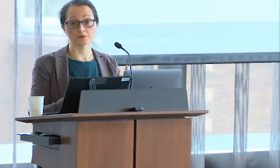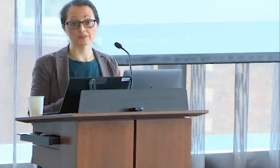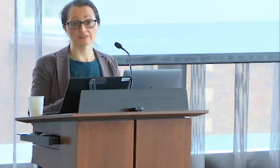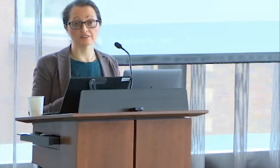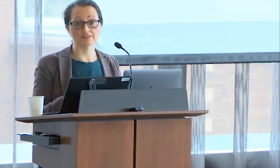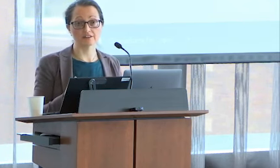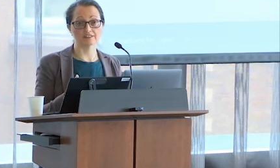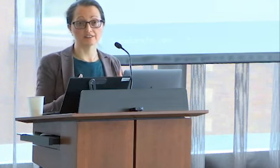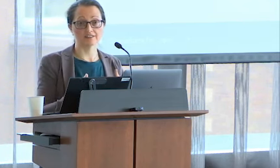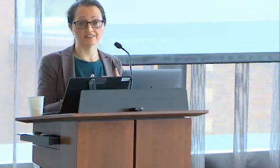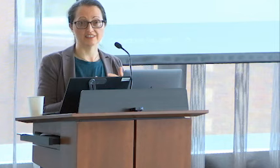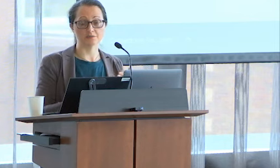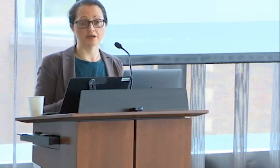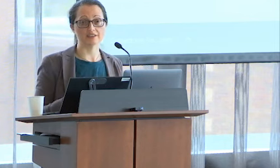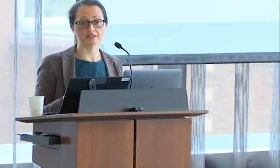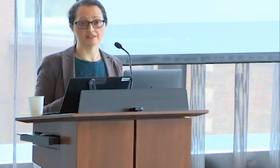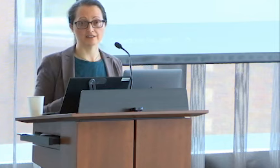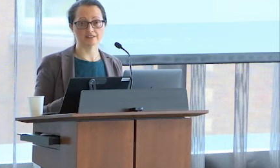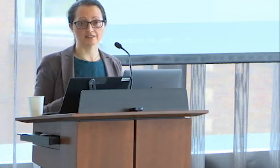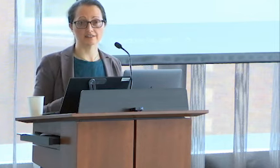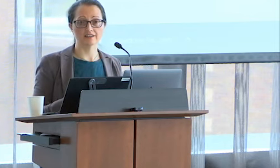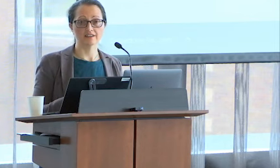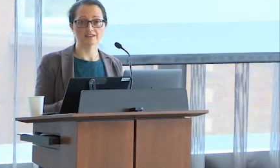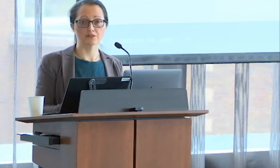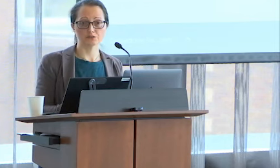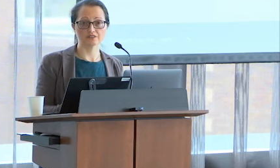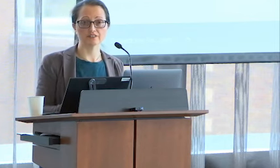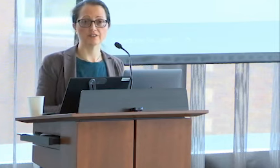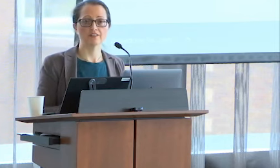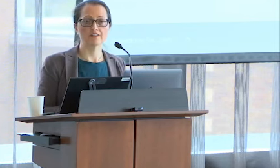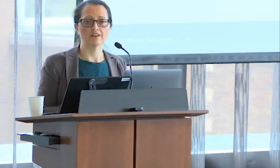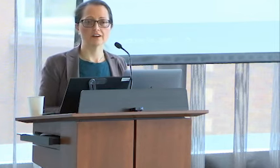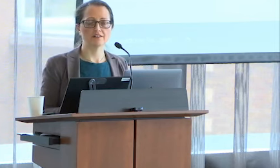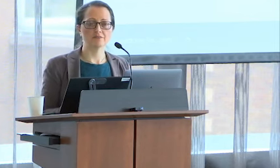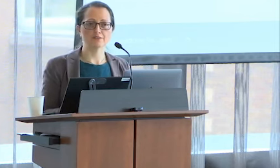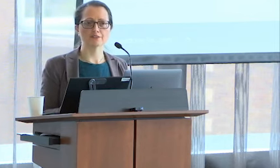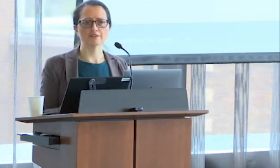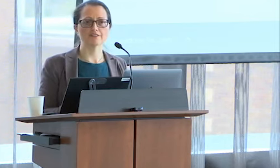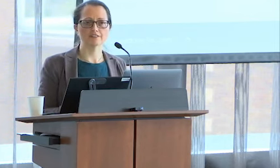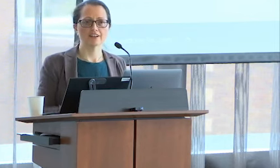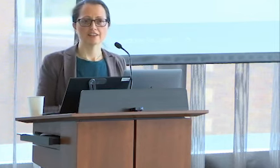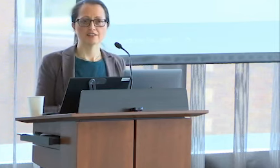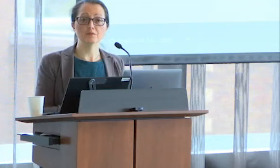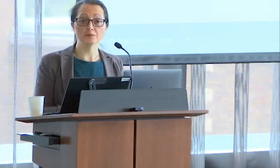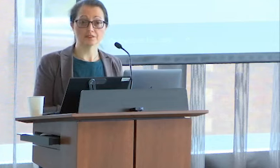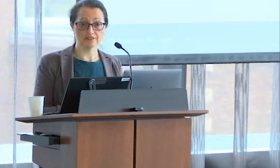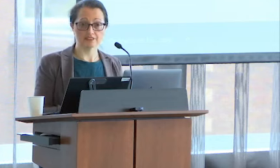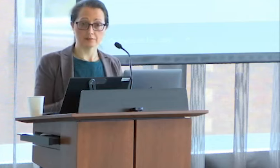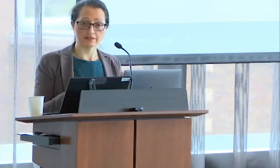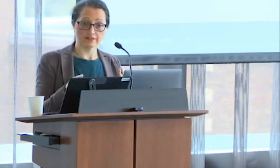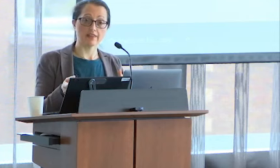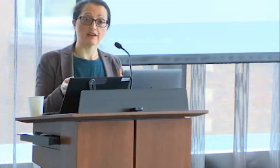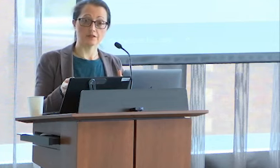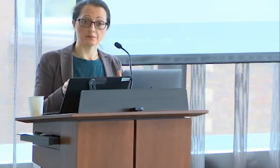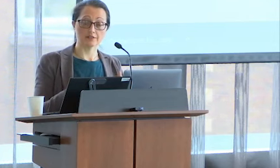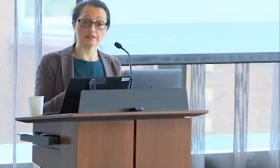these pollutants? Are they nearby these toxic sources? So some people are thinking about